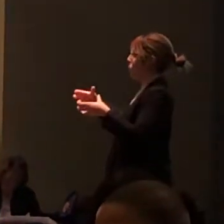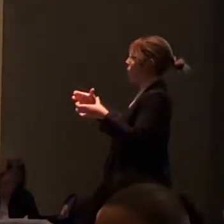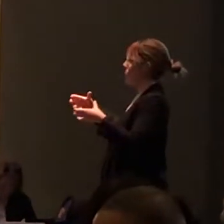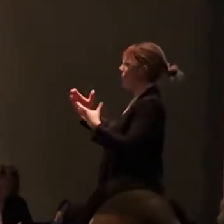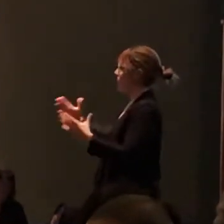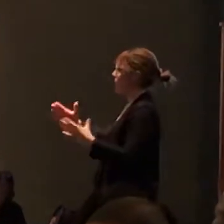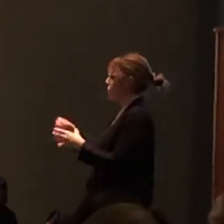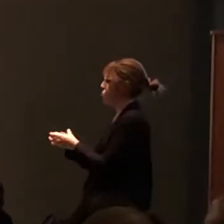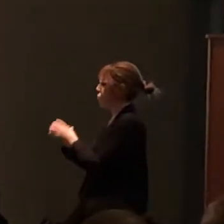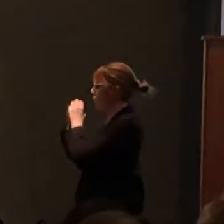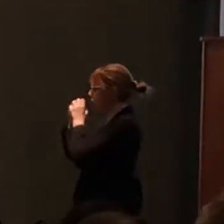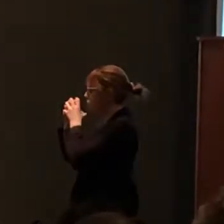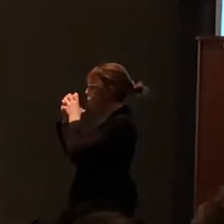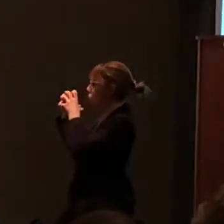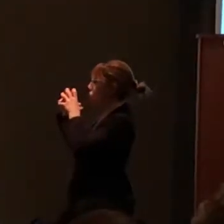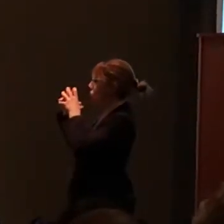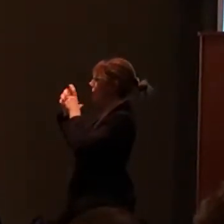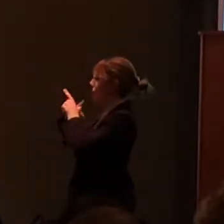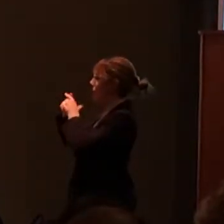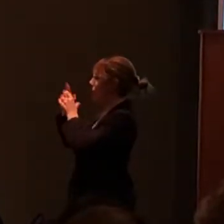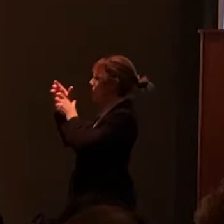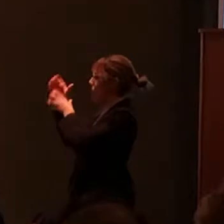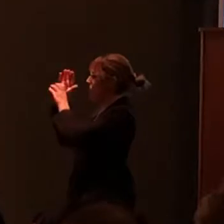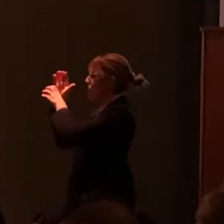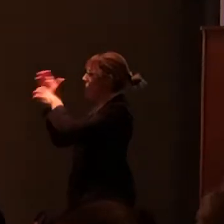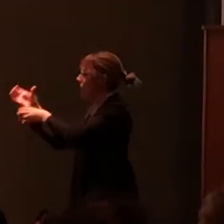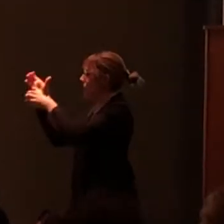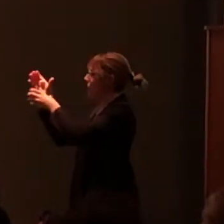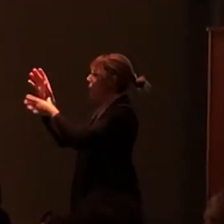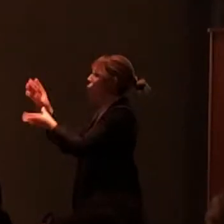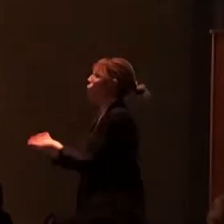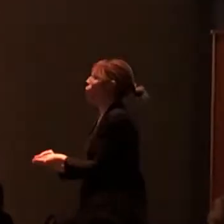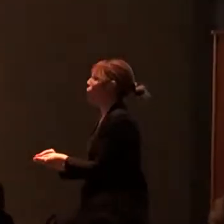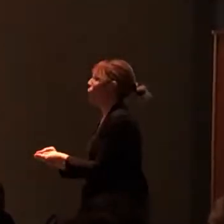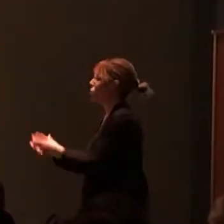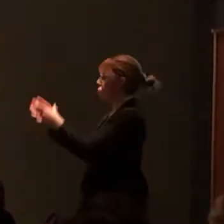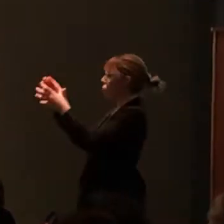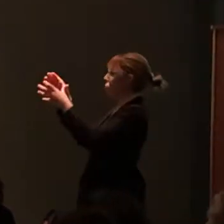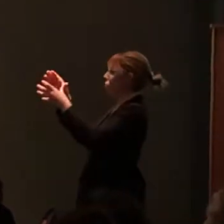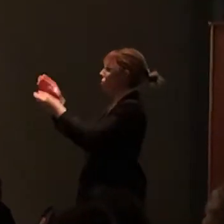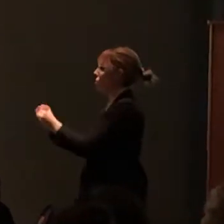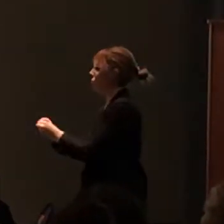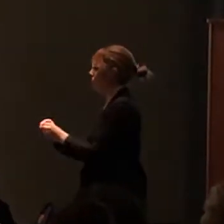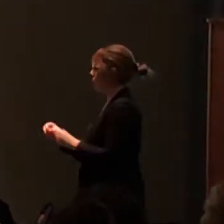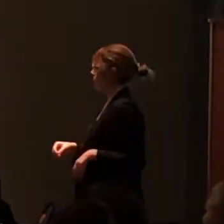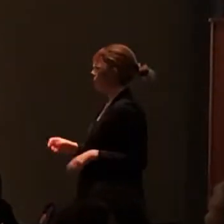blow up things that you blow up, and then you bop it, and it comes right back up.